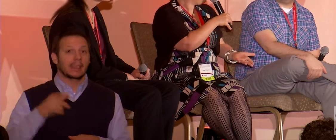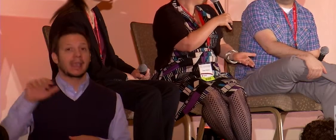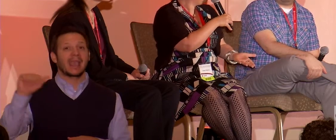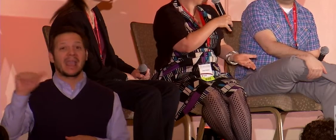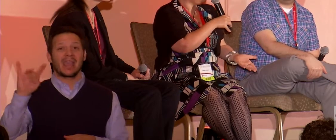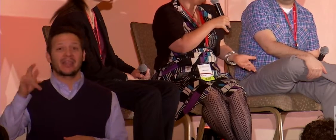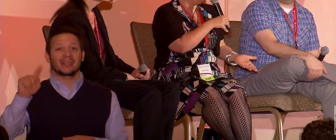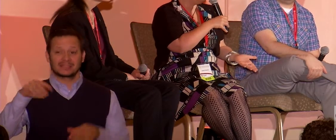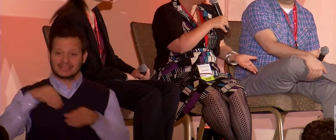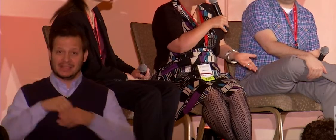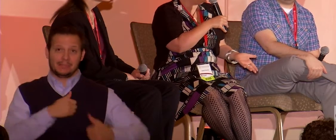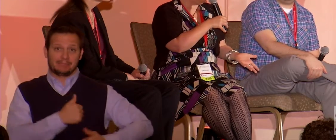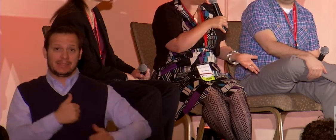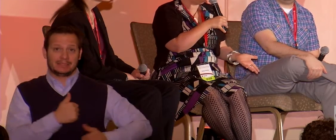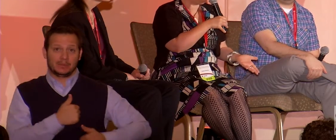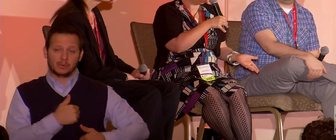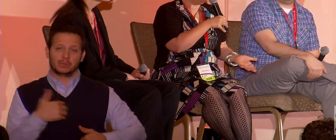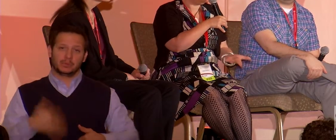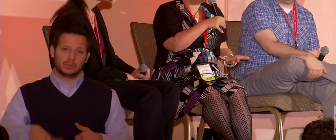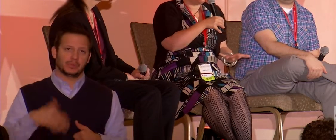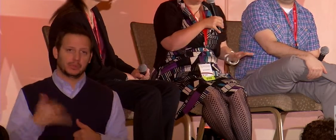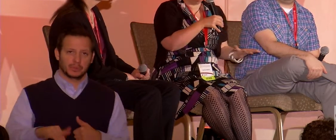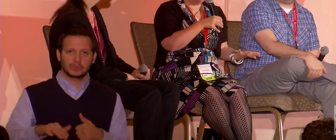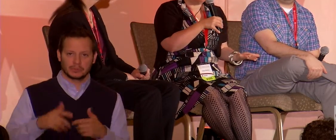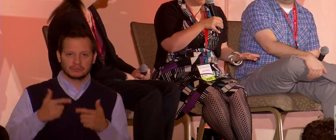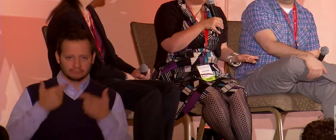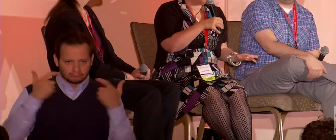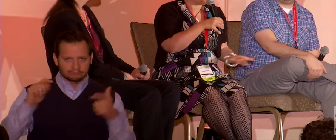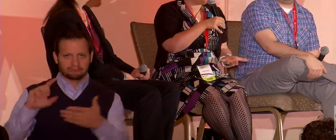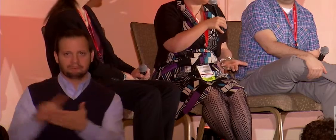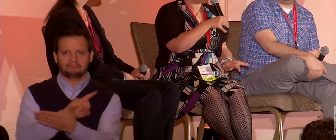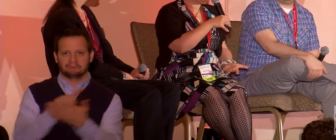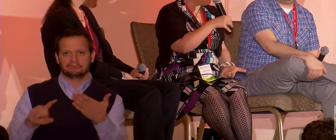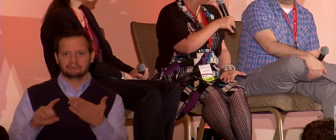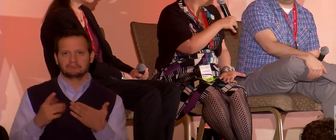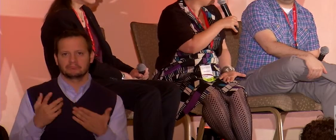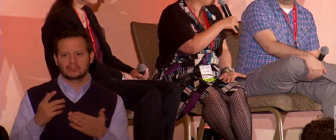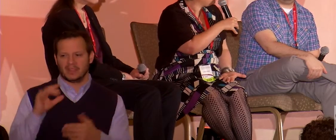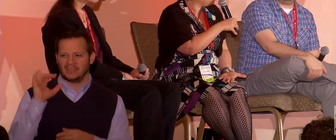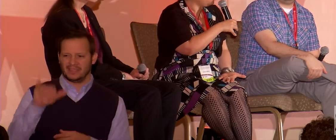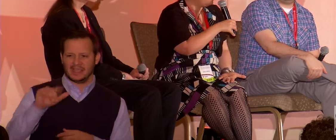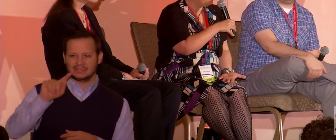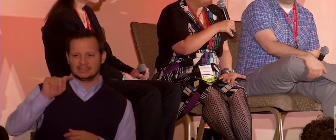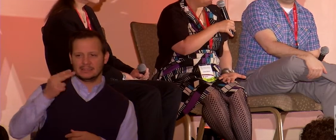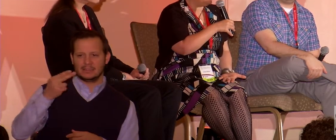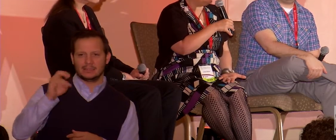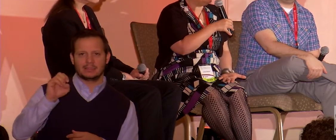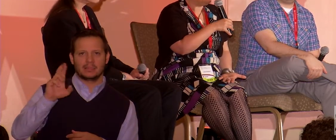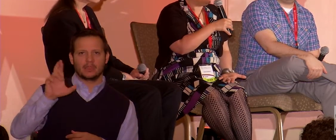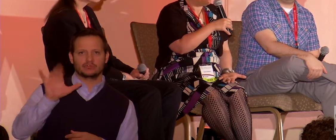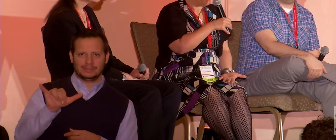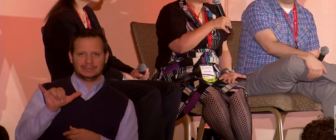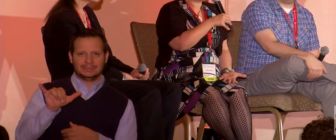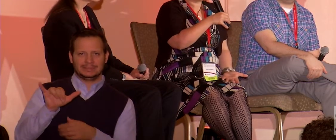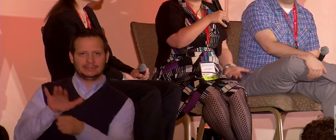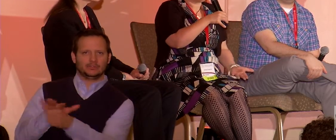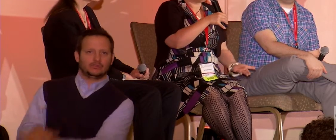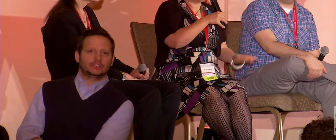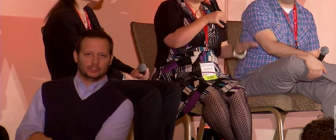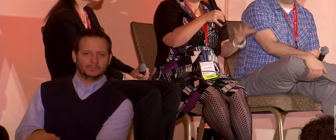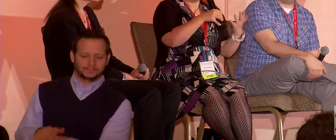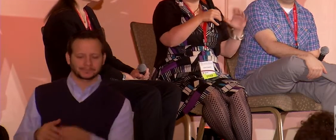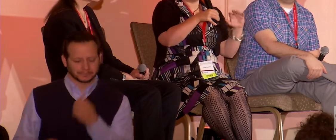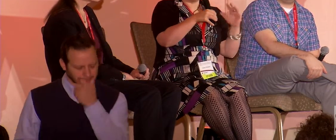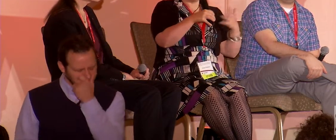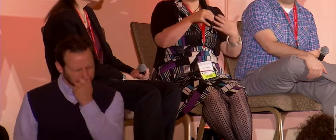perfect example. You know, it's there's a degree to, you know, it's like, that's theocracy in action in this country. At the same